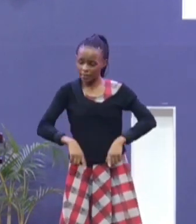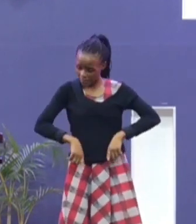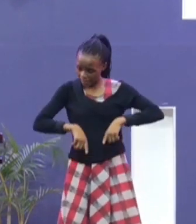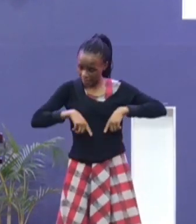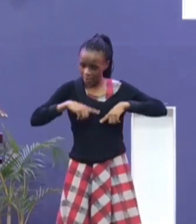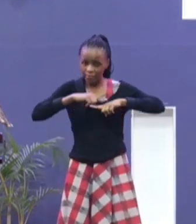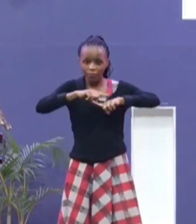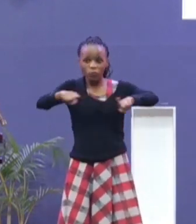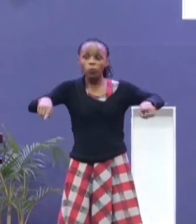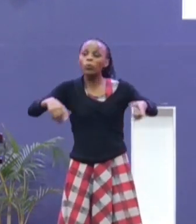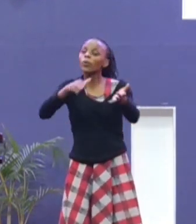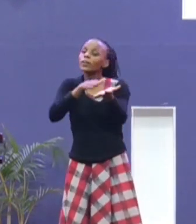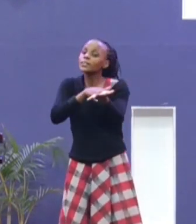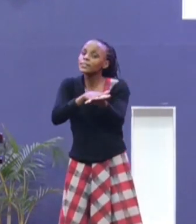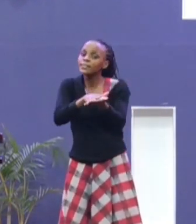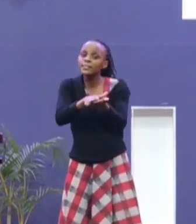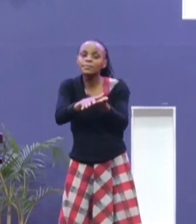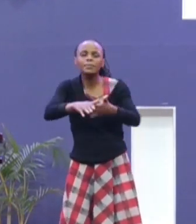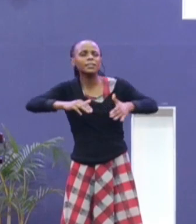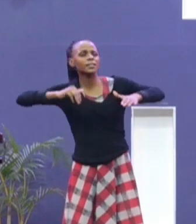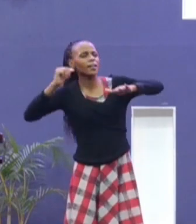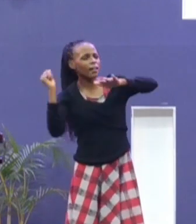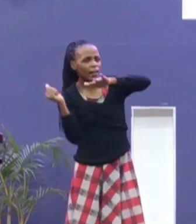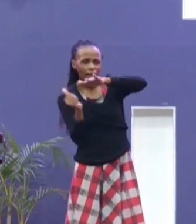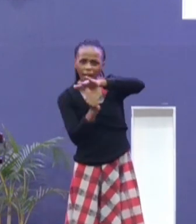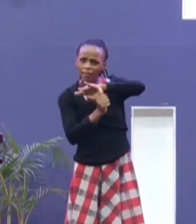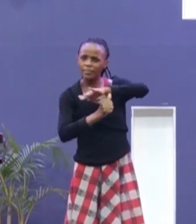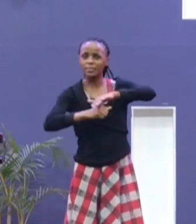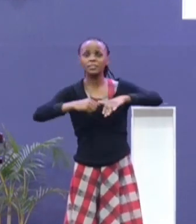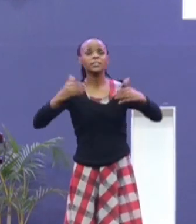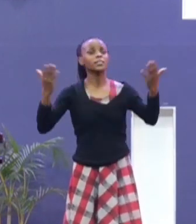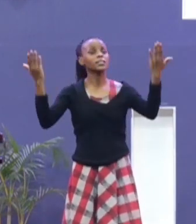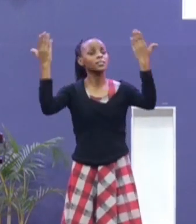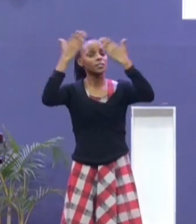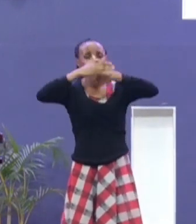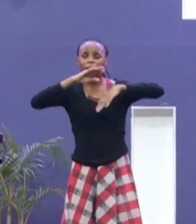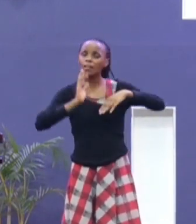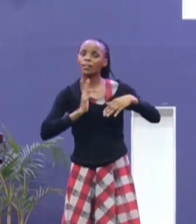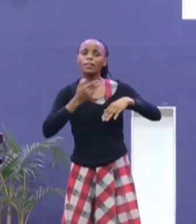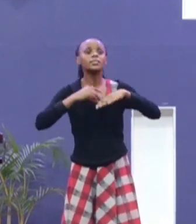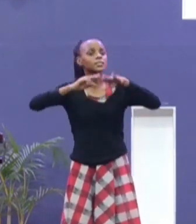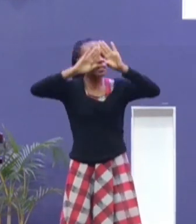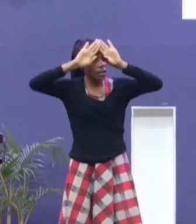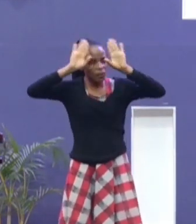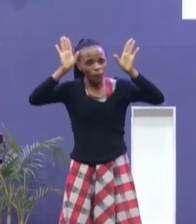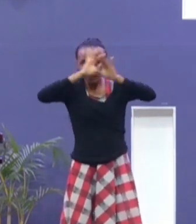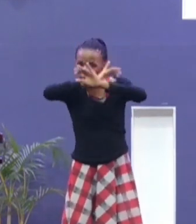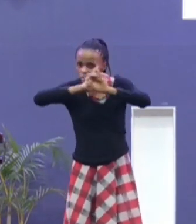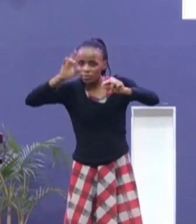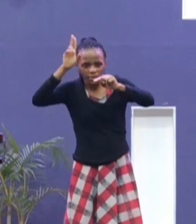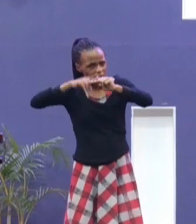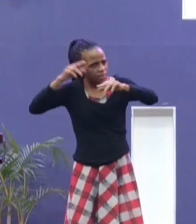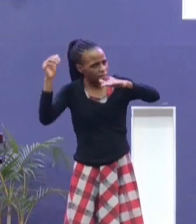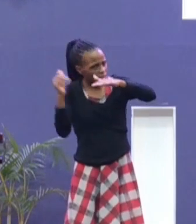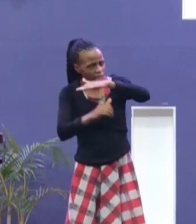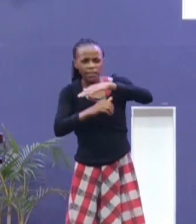twamala nga tukyatudde wansi w'ekizikiza twali tetumanyi tetutudde wansi wa kizikiza. Is that the life we spent living